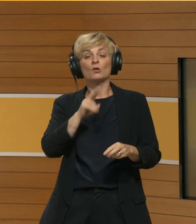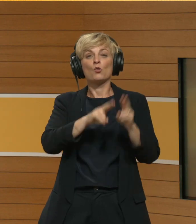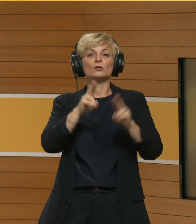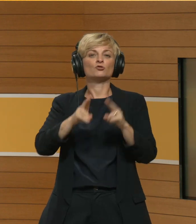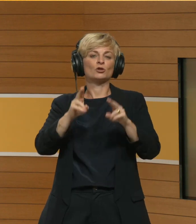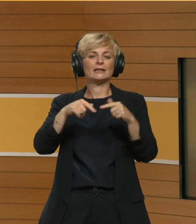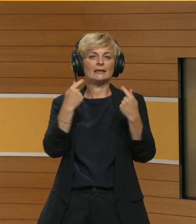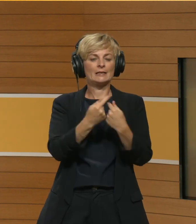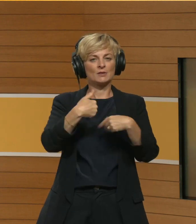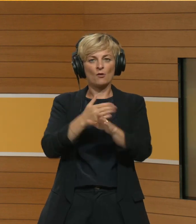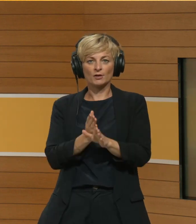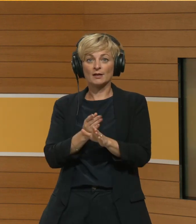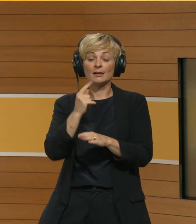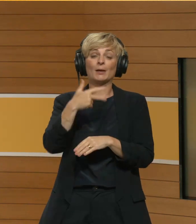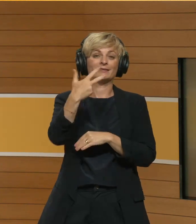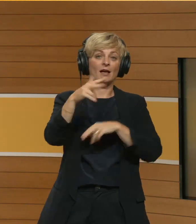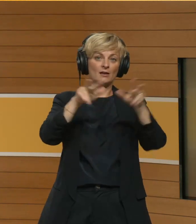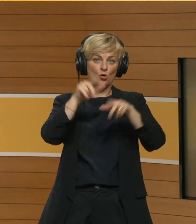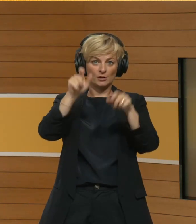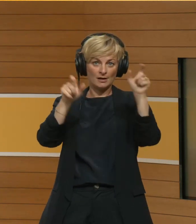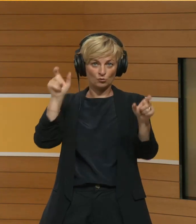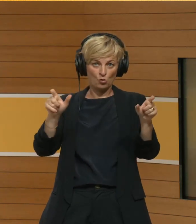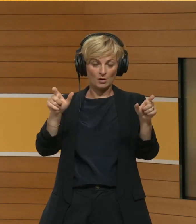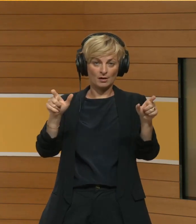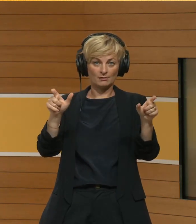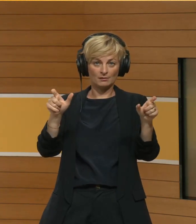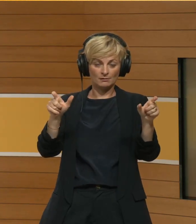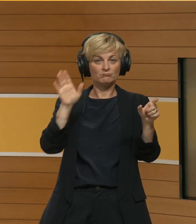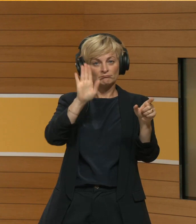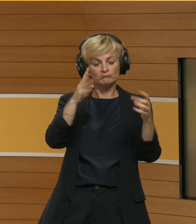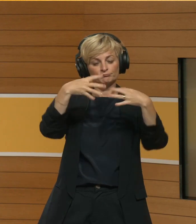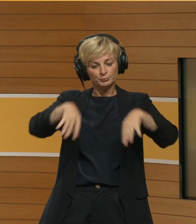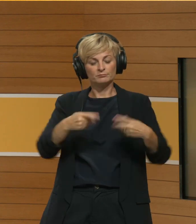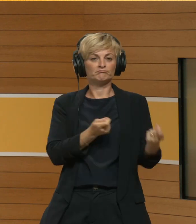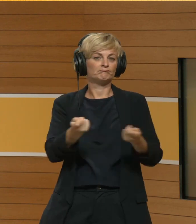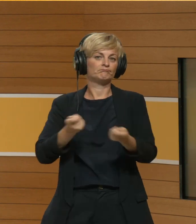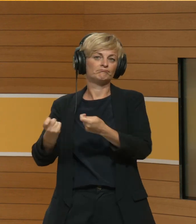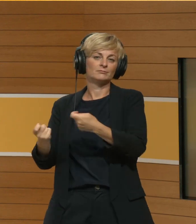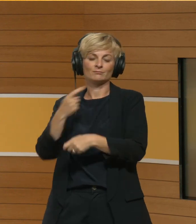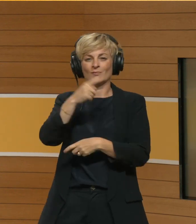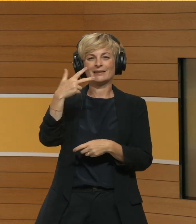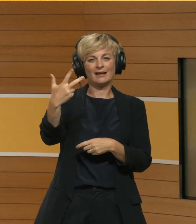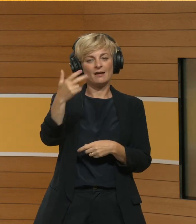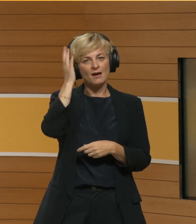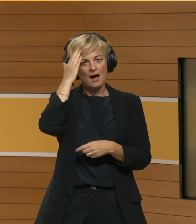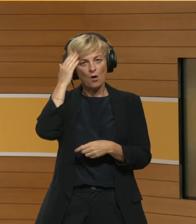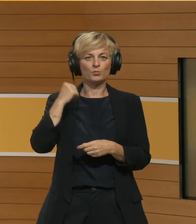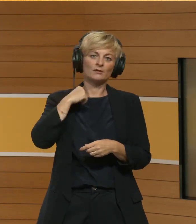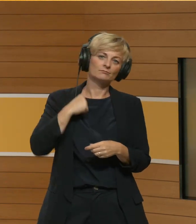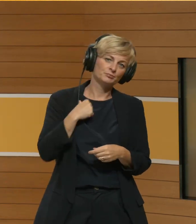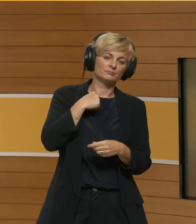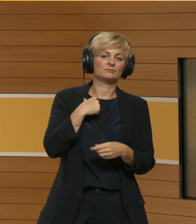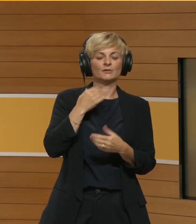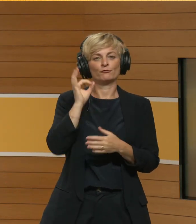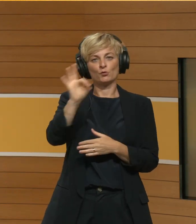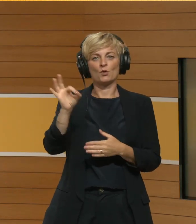coordinators who did the main work and have everything in blick in the